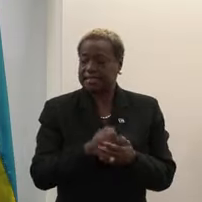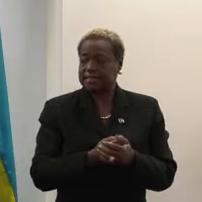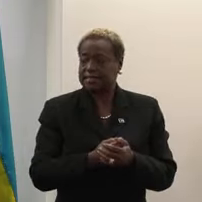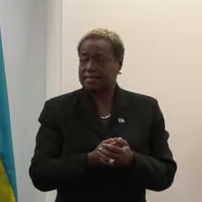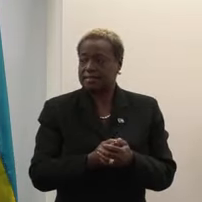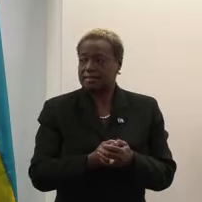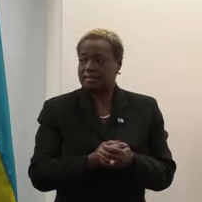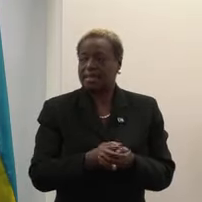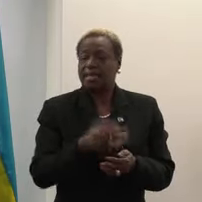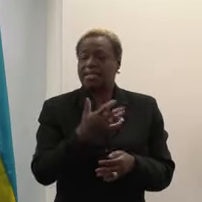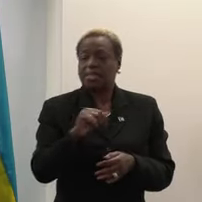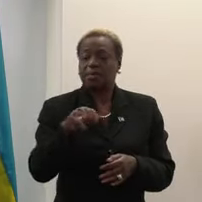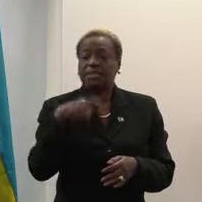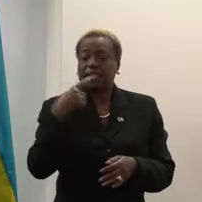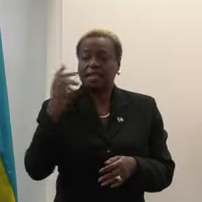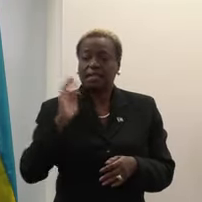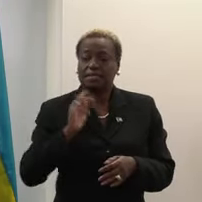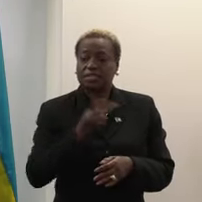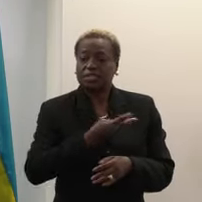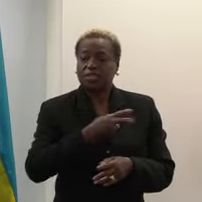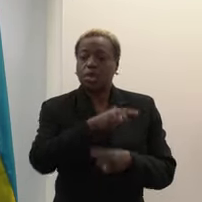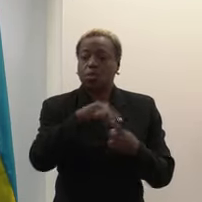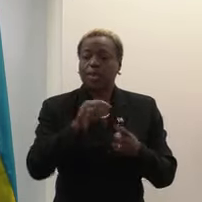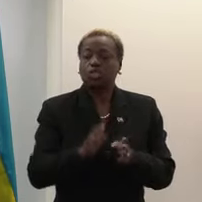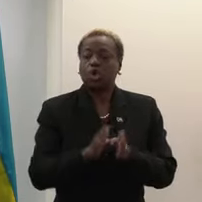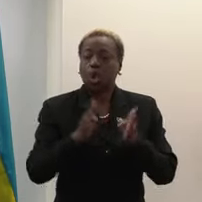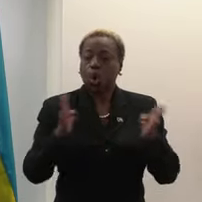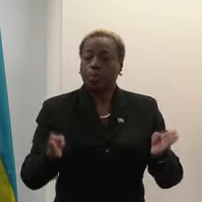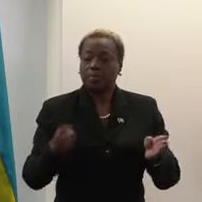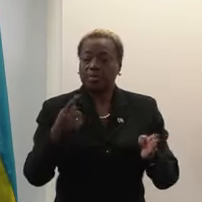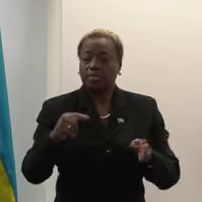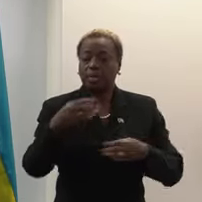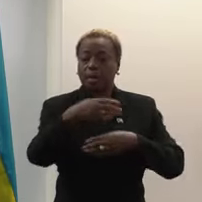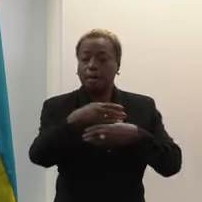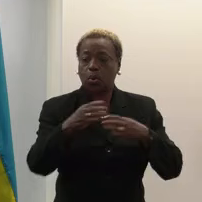as the border opening and when we stop certain